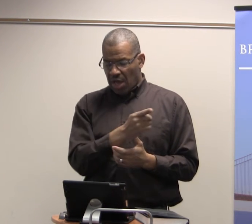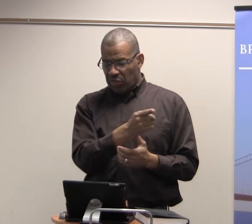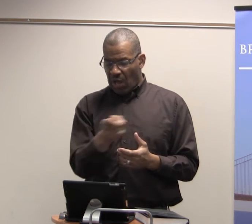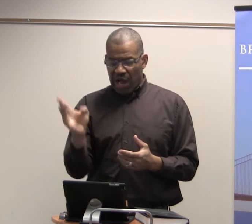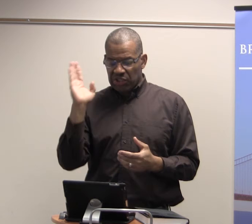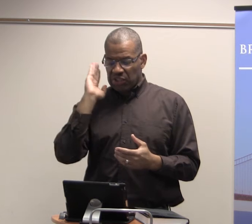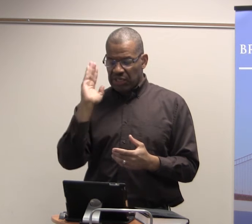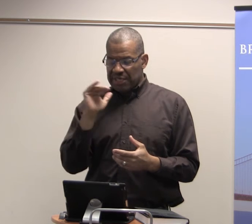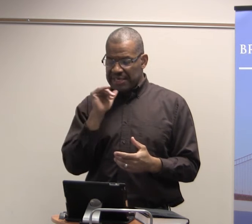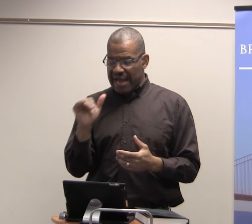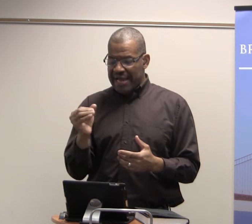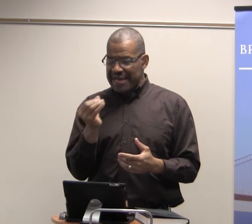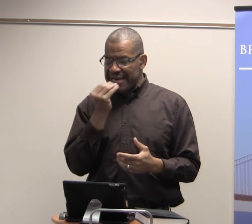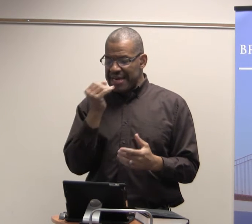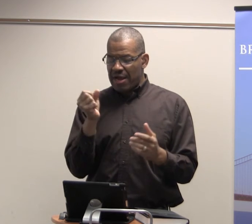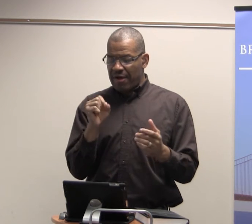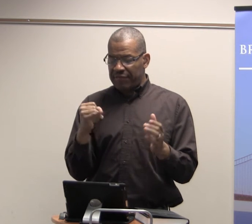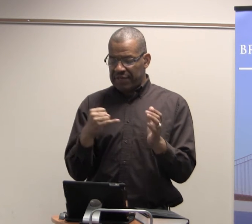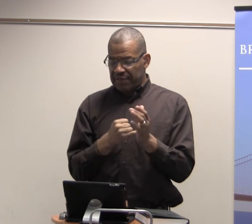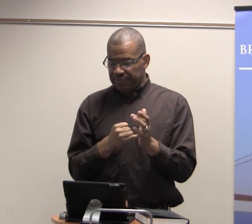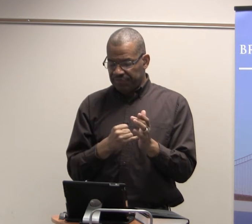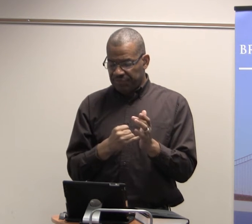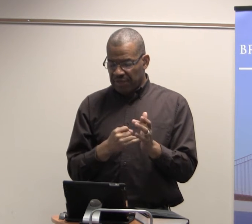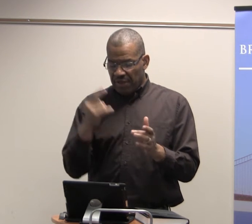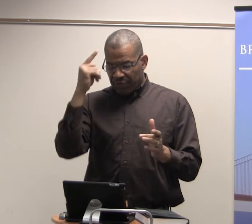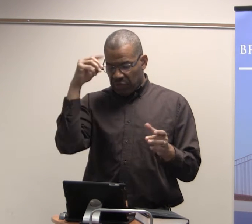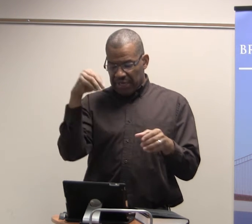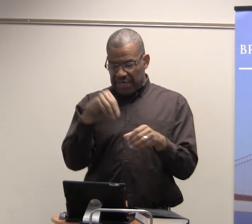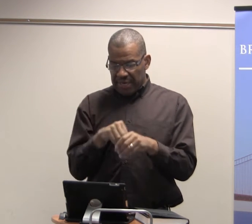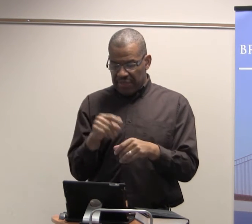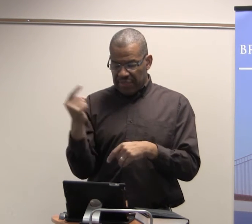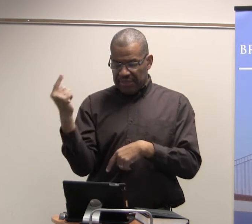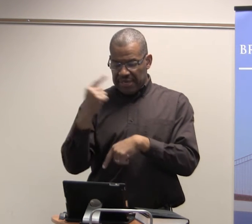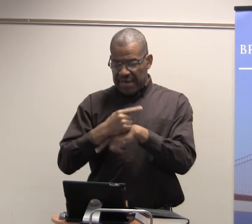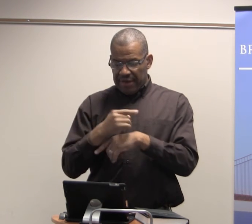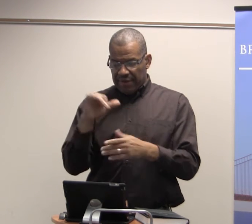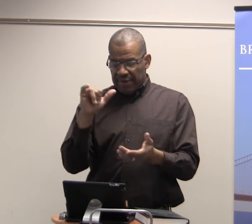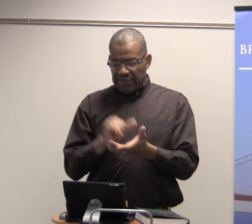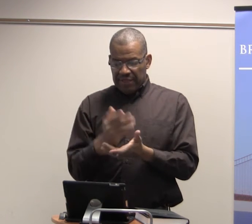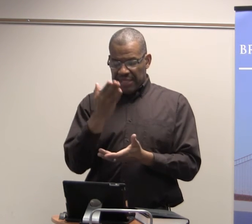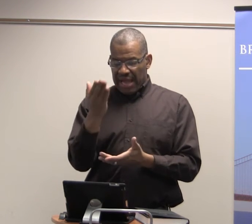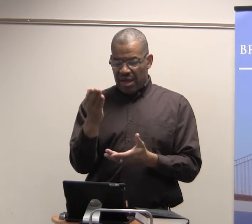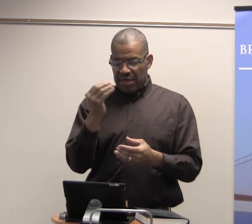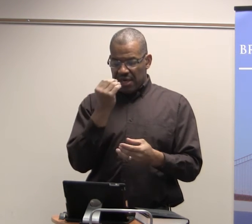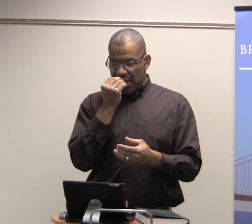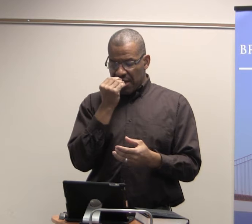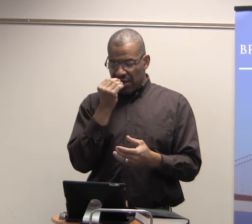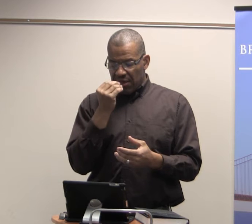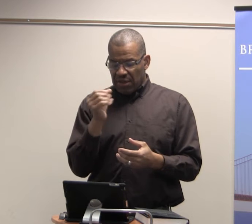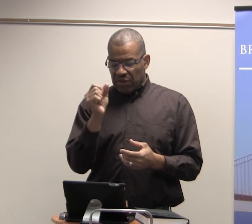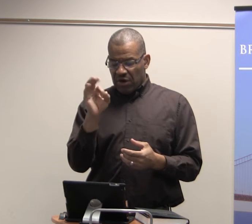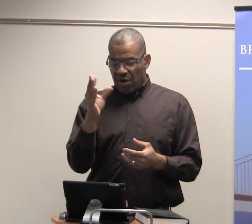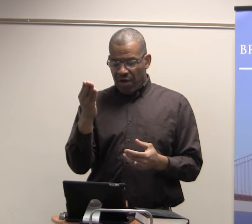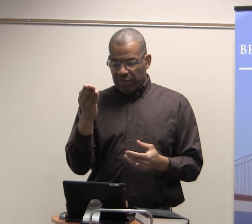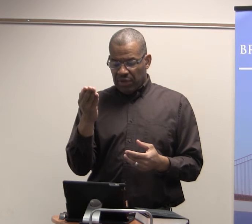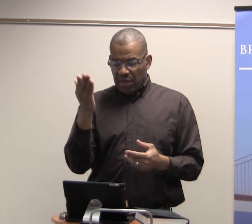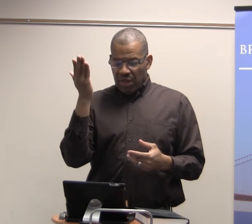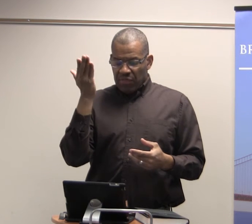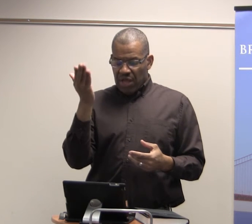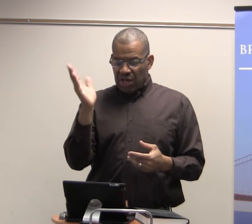if thou shalt not eat of it, but in the day that thou eat thereof, thou